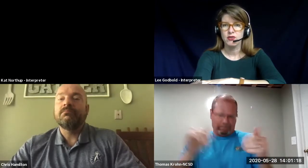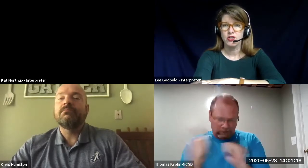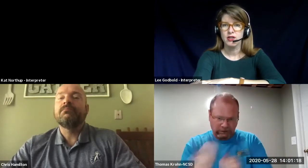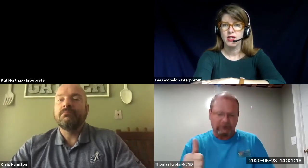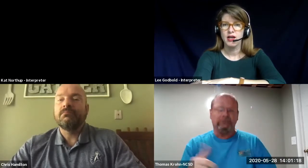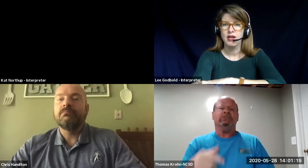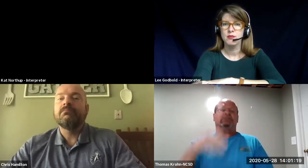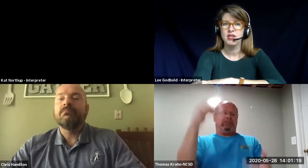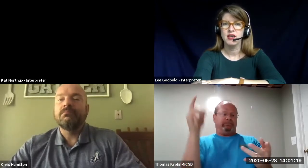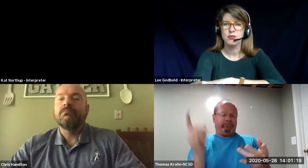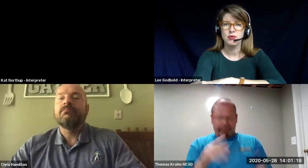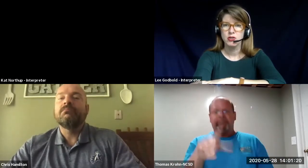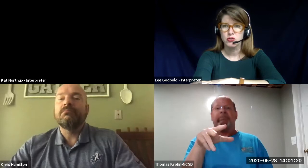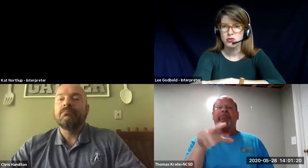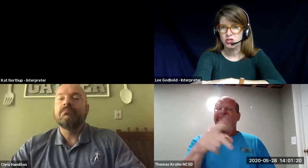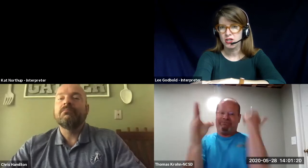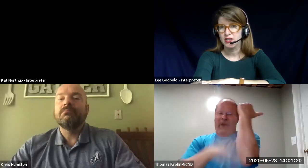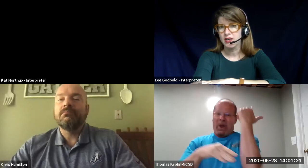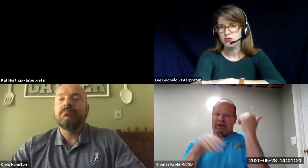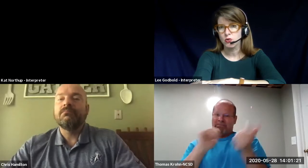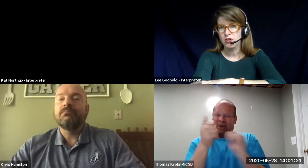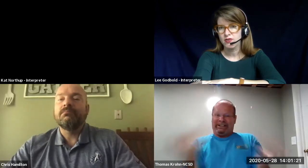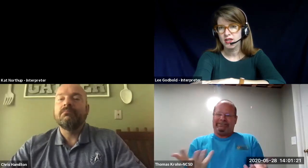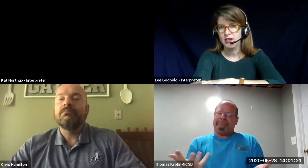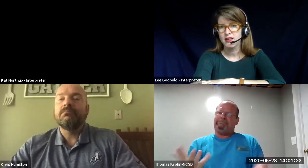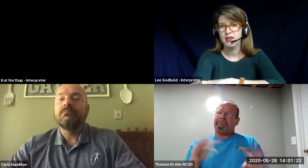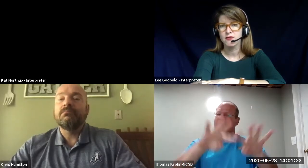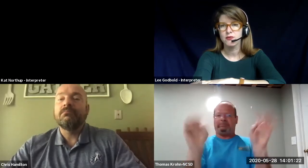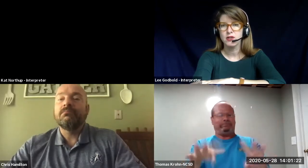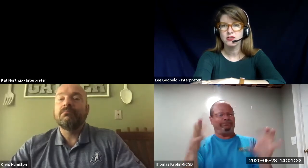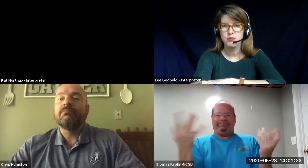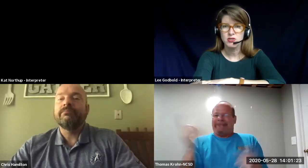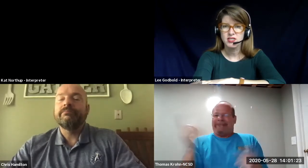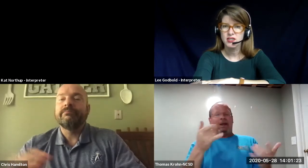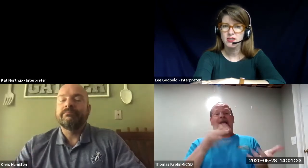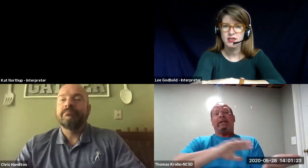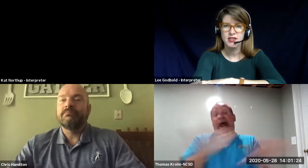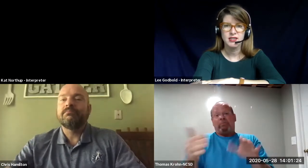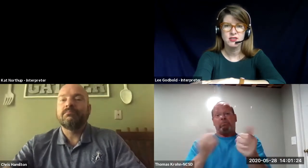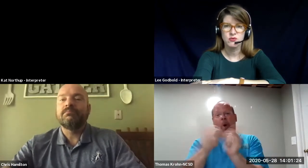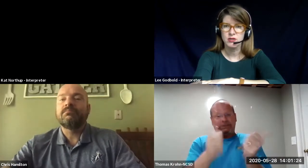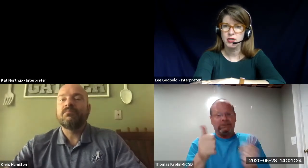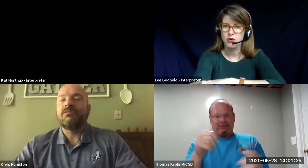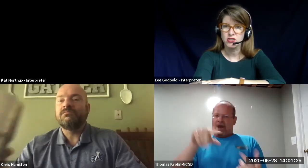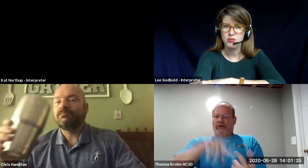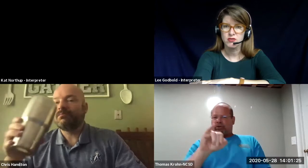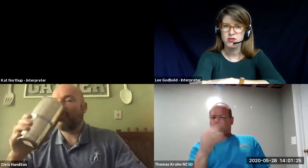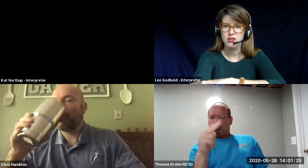However, if they're promoted to a certain grade, they also qualify. And then for fall sports here, it is a really big question mark for